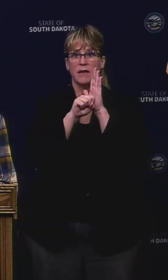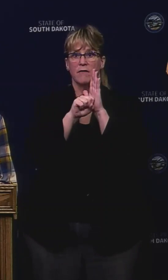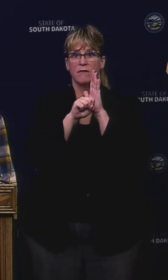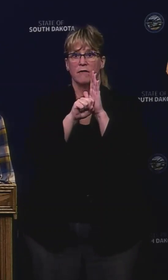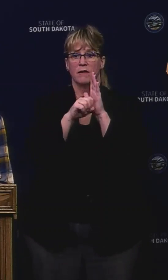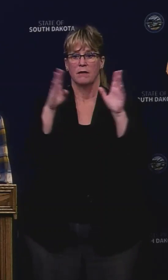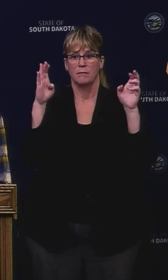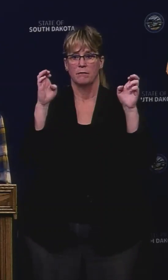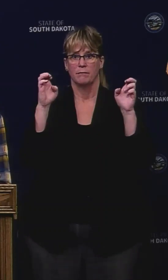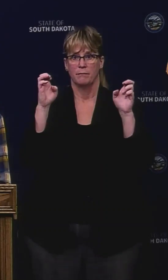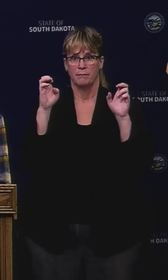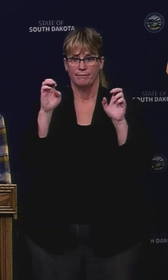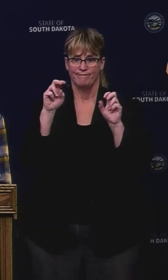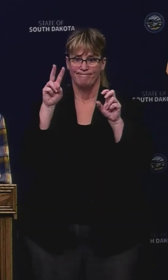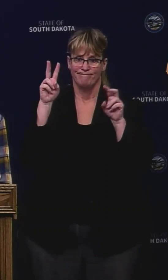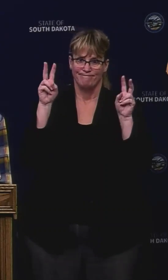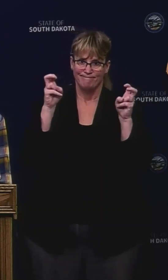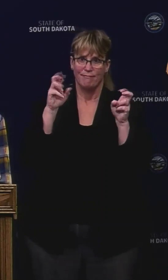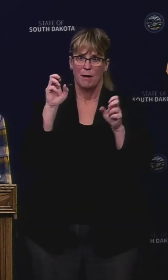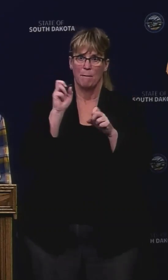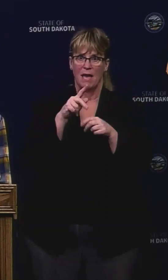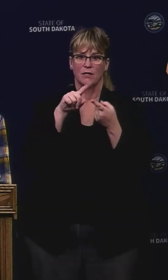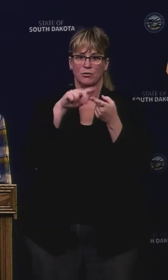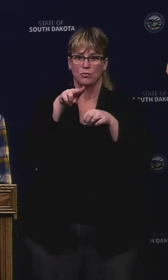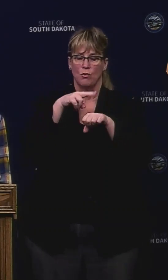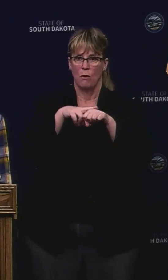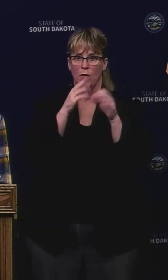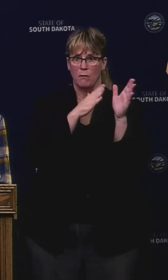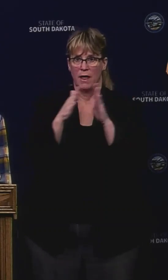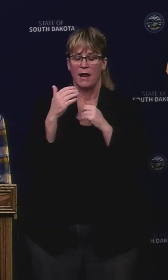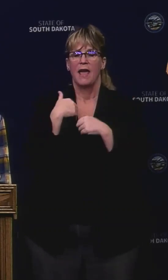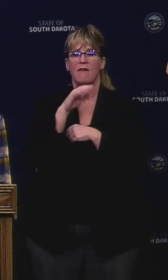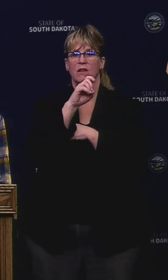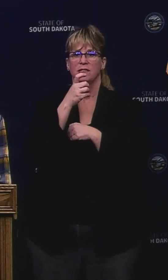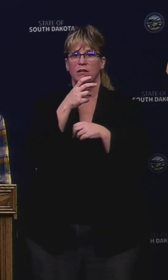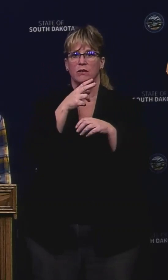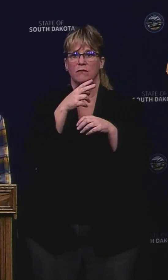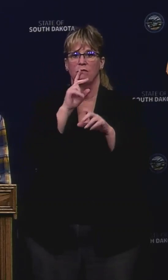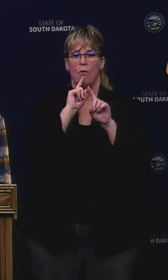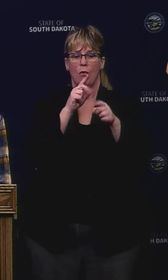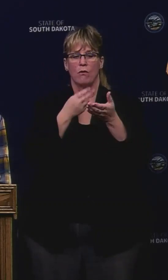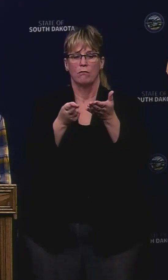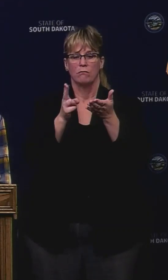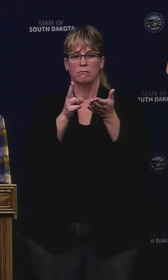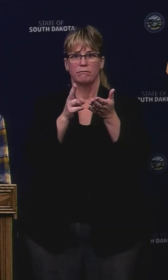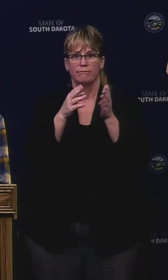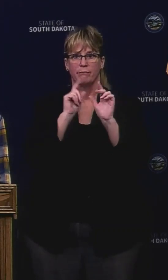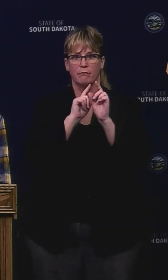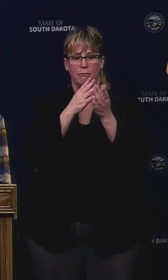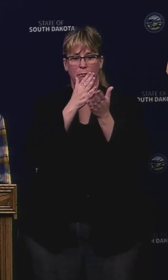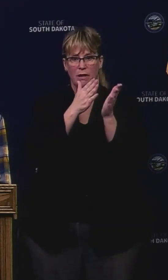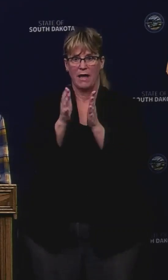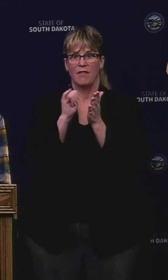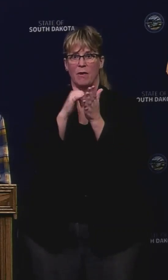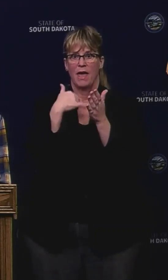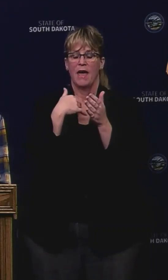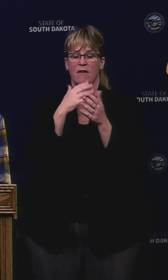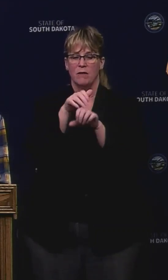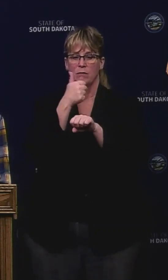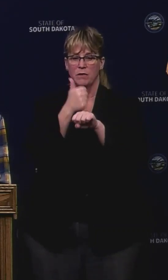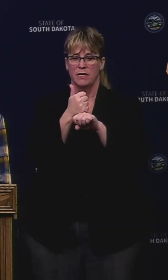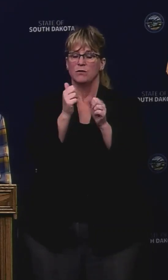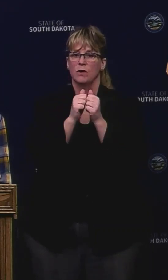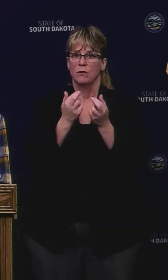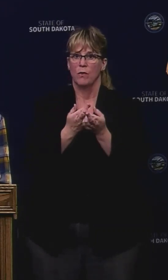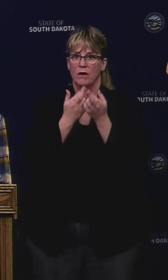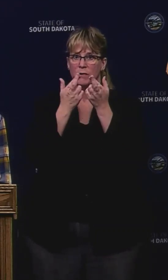to normal plan. It will look at the executive order that we have in place and some changes and recommendations going